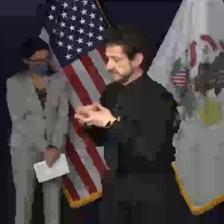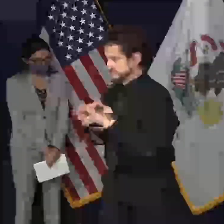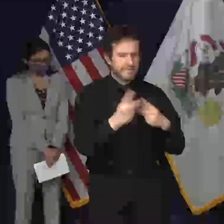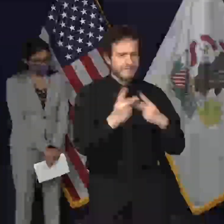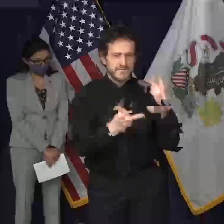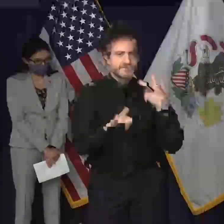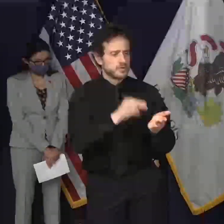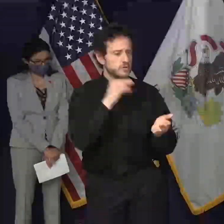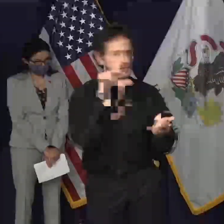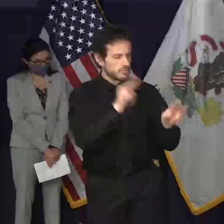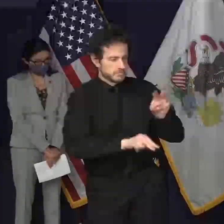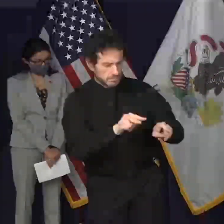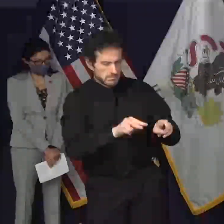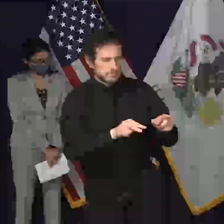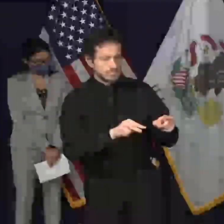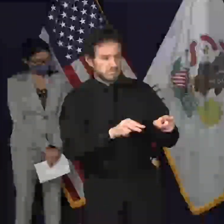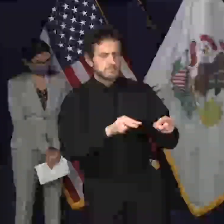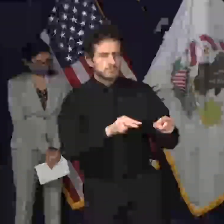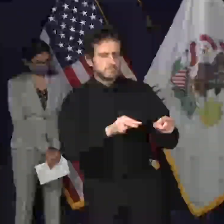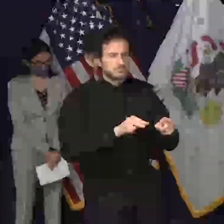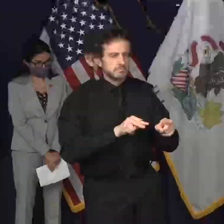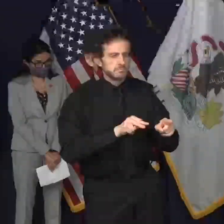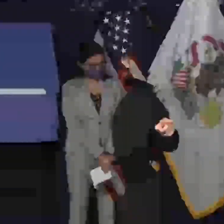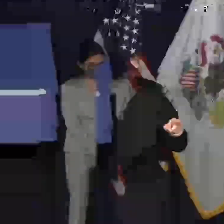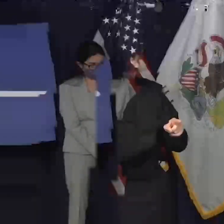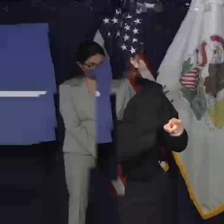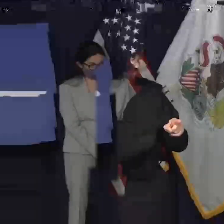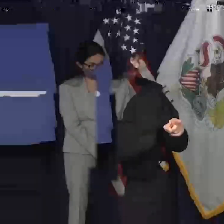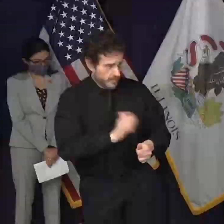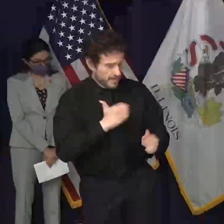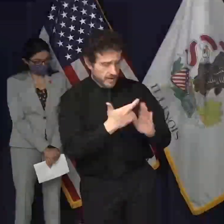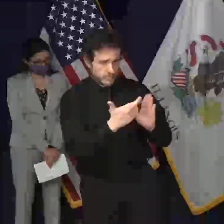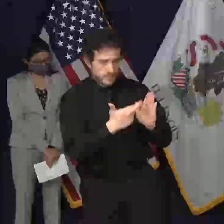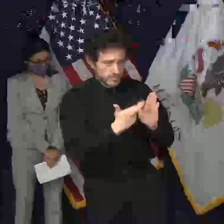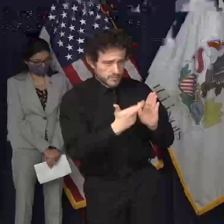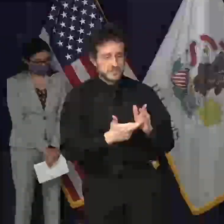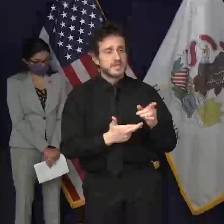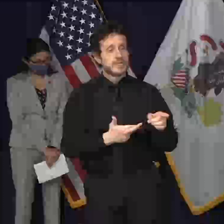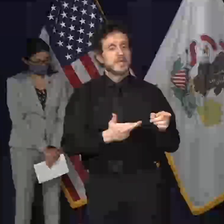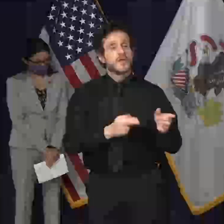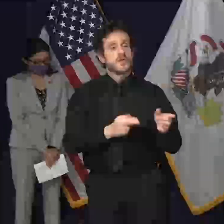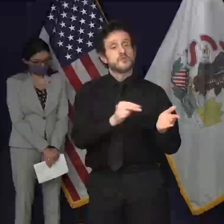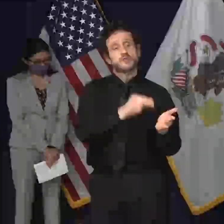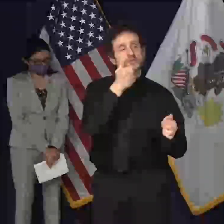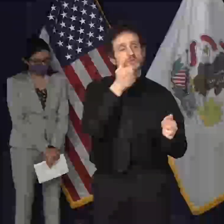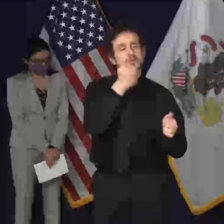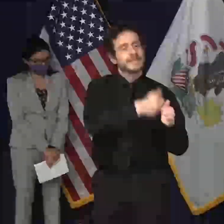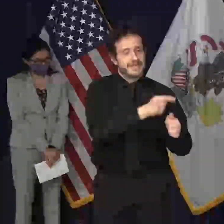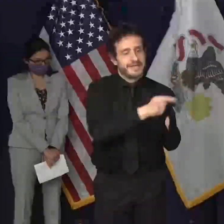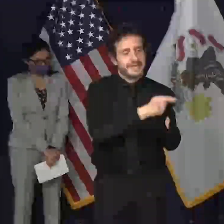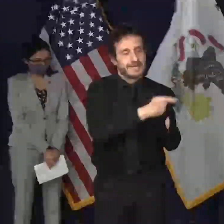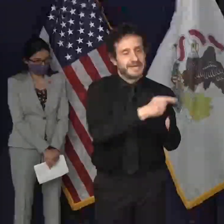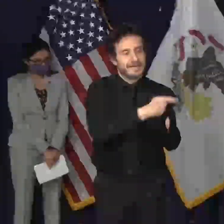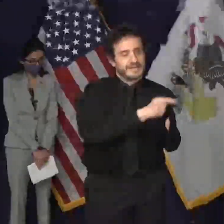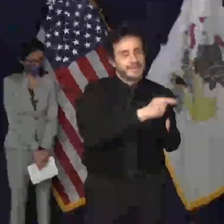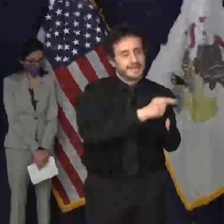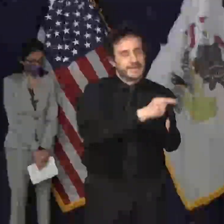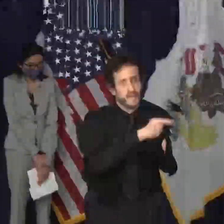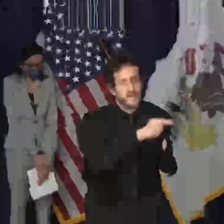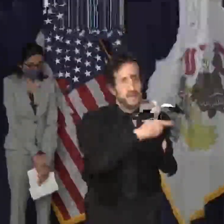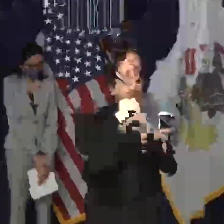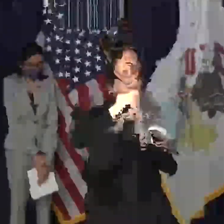been talking, teams that are talking to the infection control teams at the facilities. So again, I think everyone is